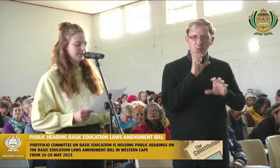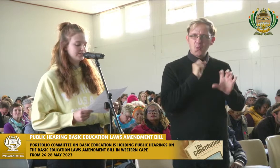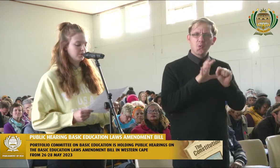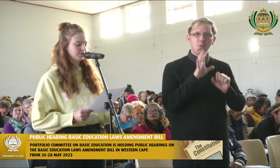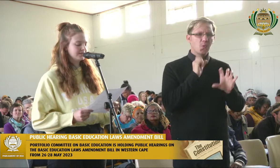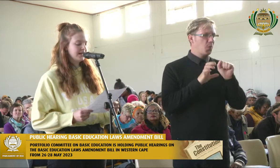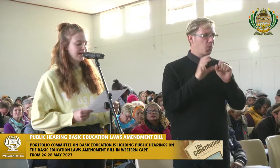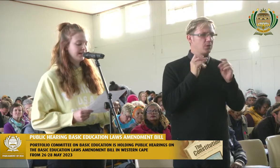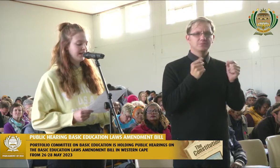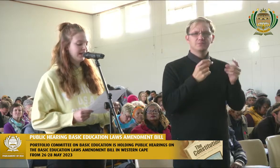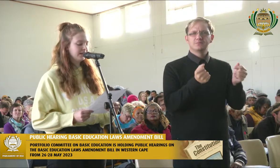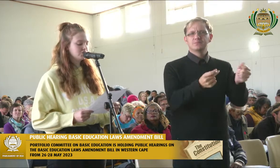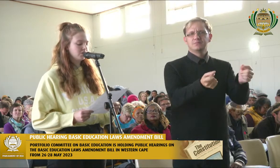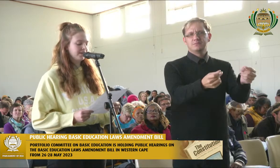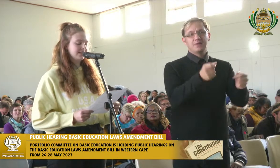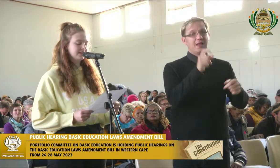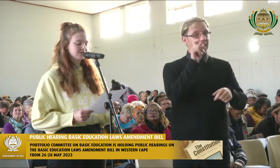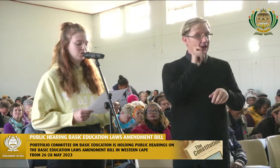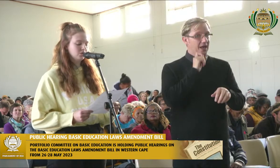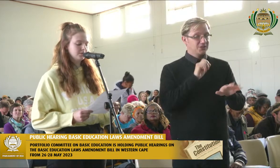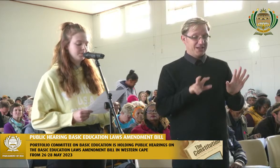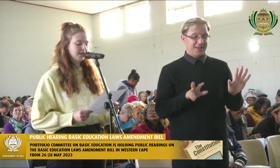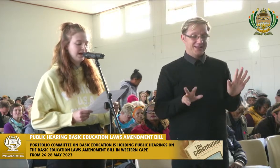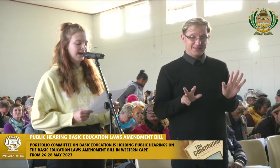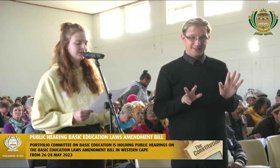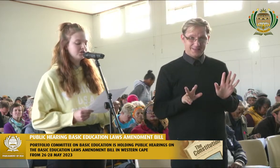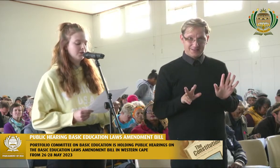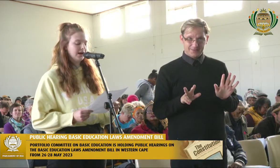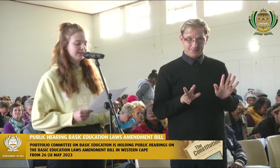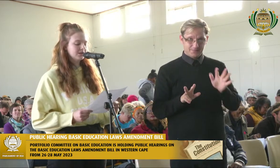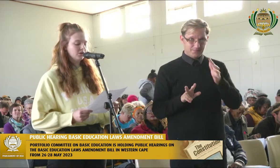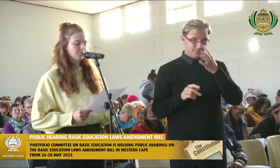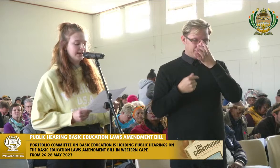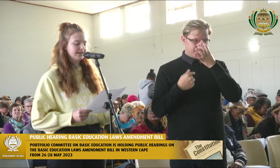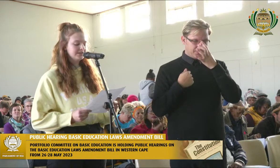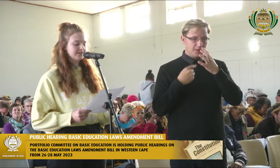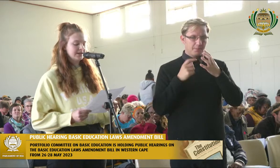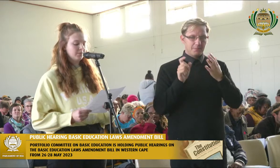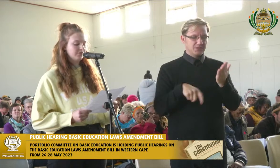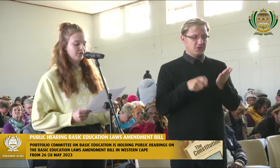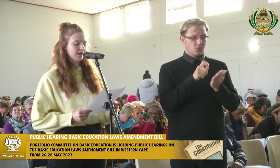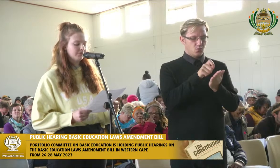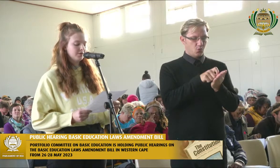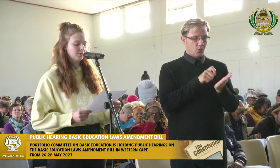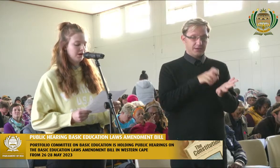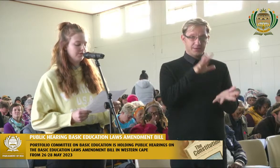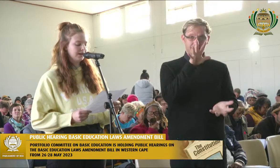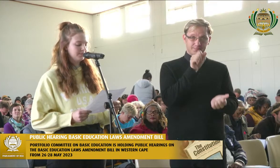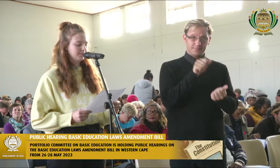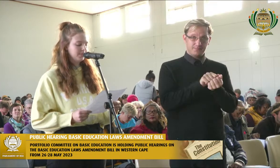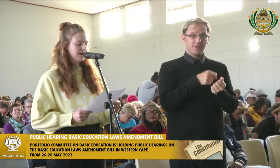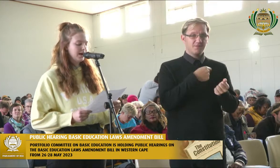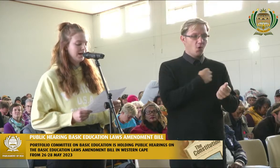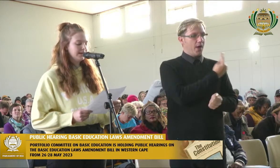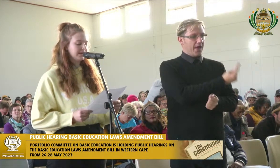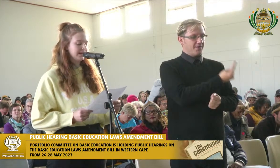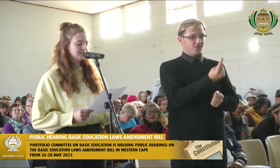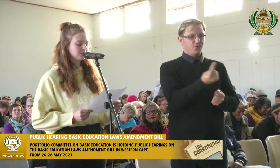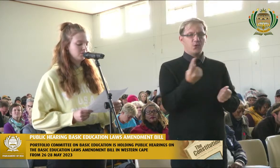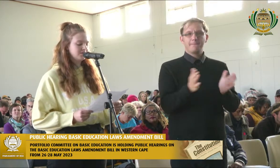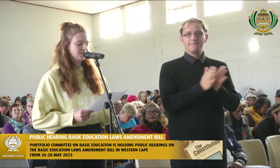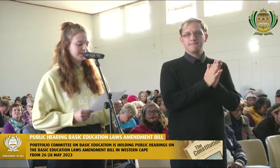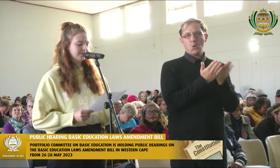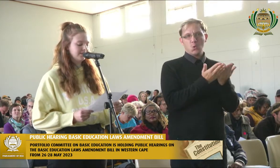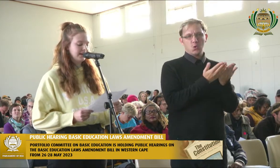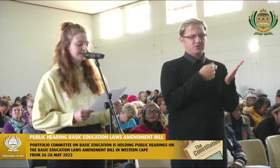Narnia series books at the age of 8 years old. I had to write a comprehensive summary for every book I read. I am